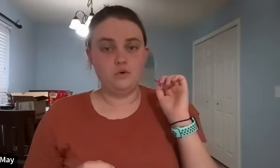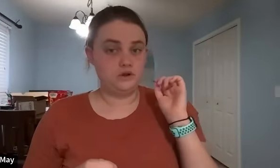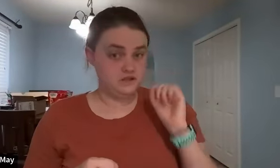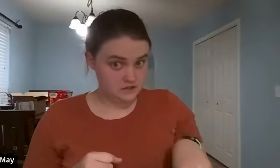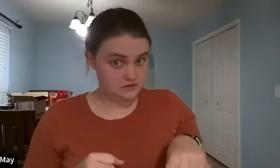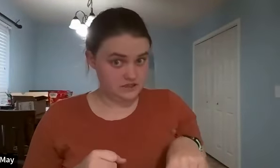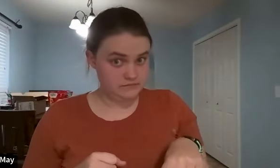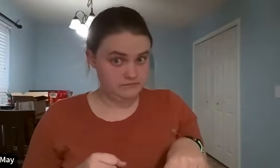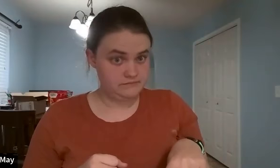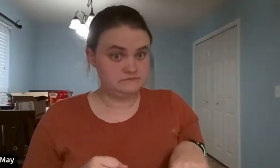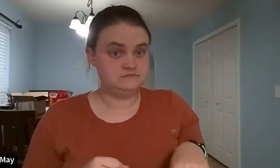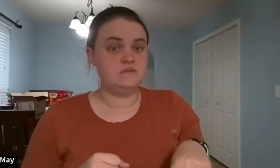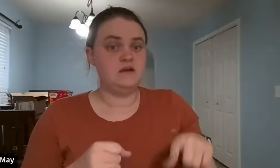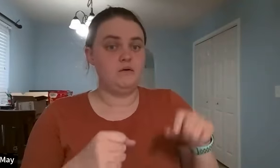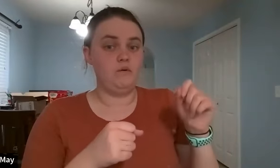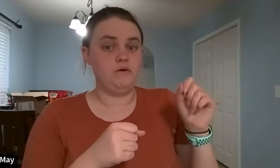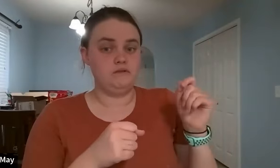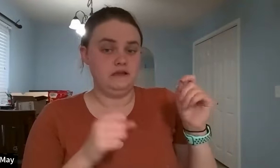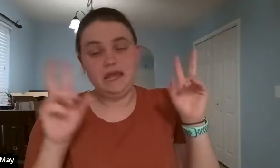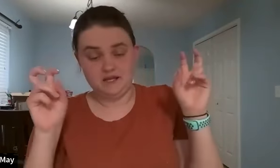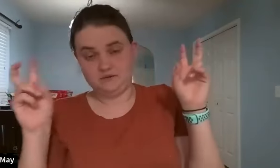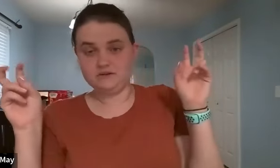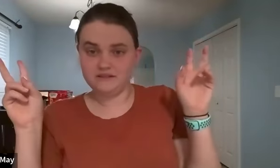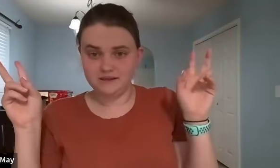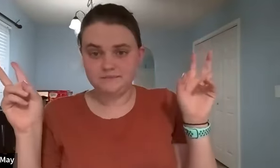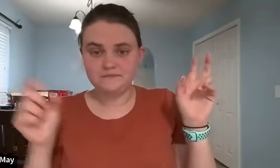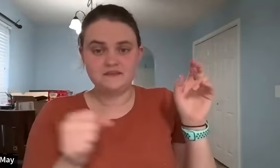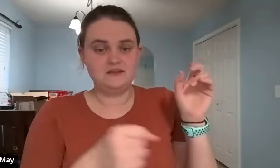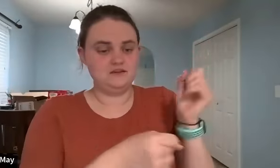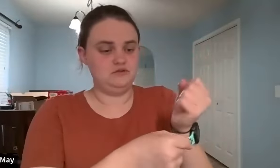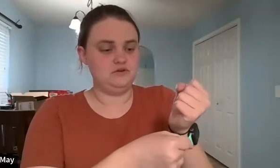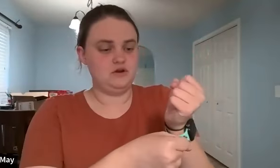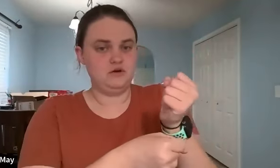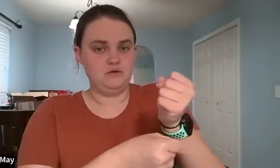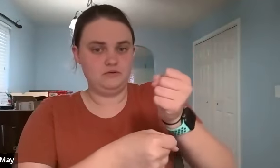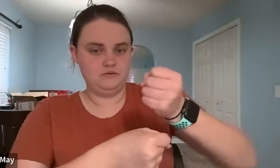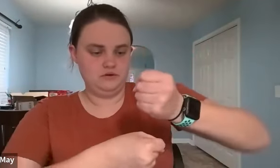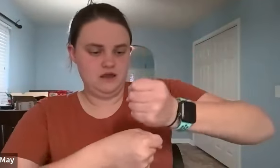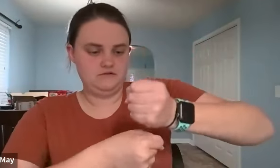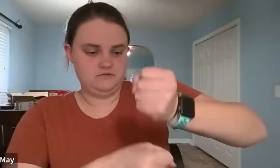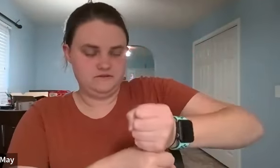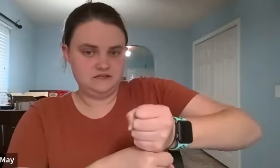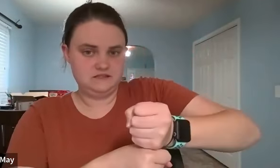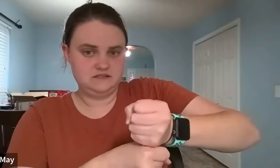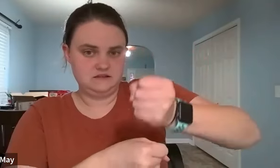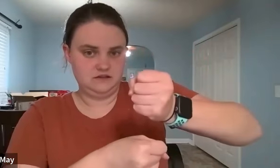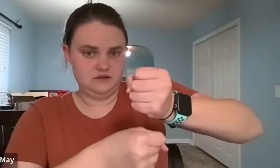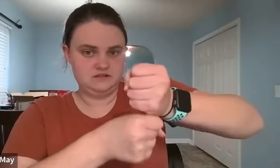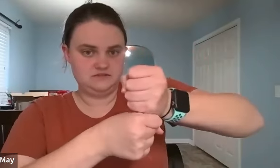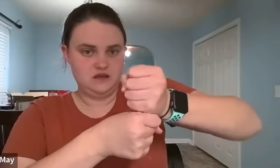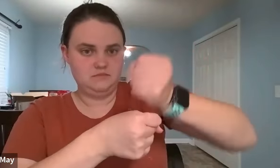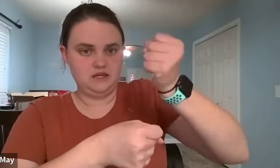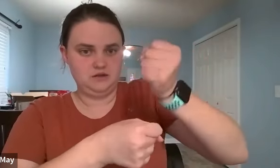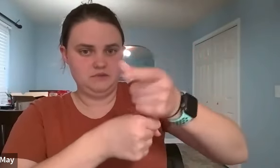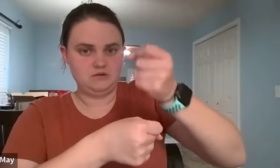For yearly or like annually, you have your fists, like your hands on top, and you